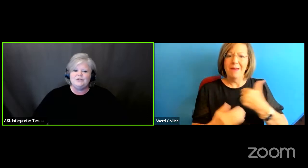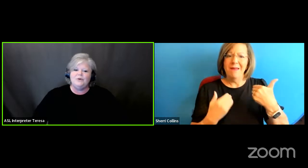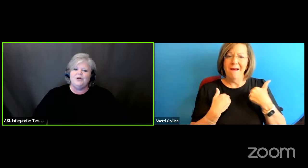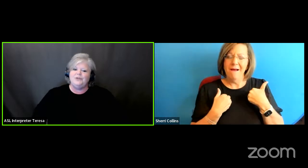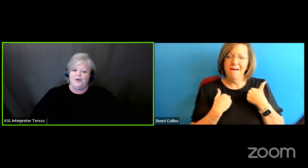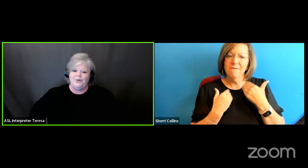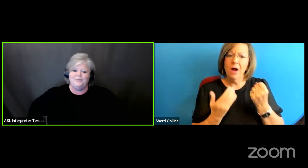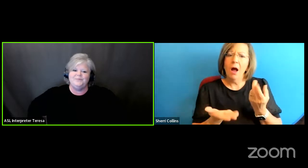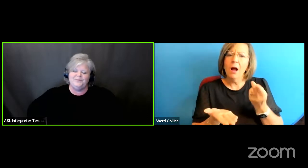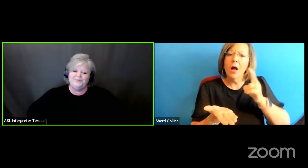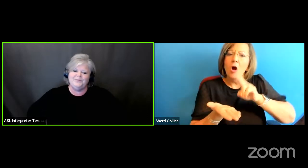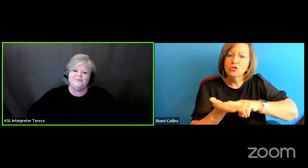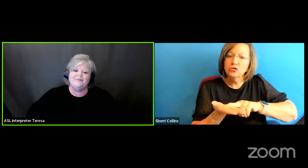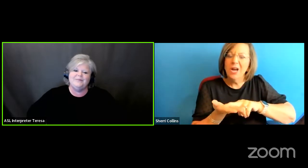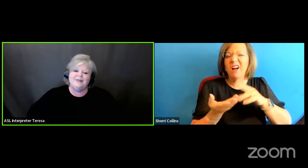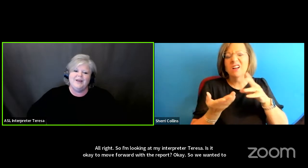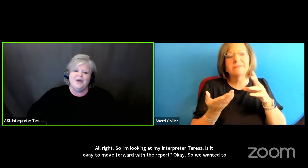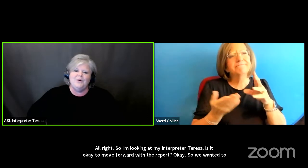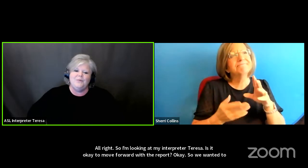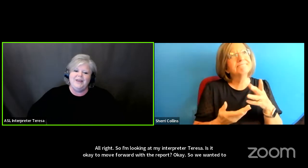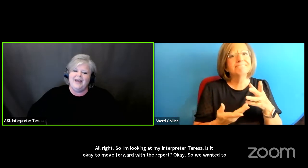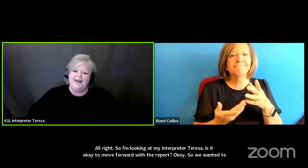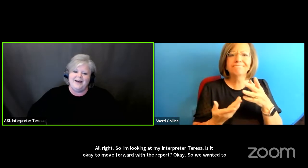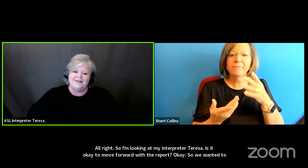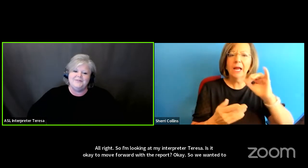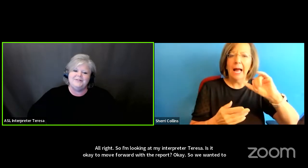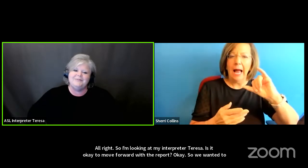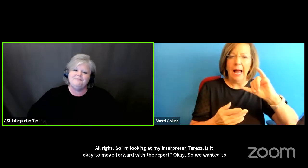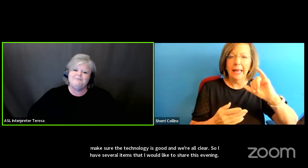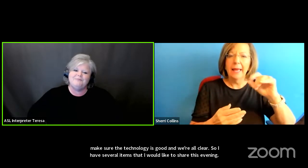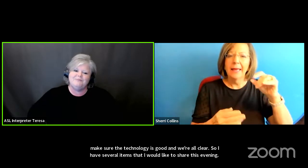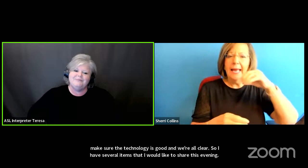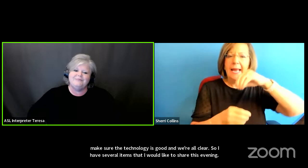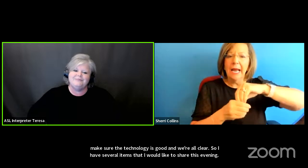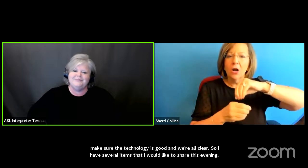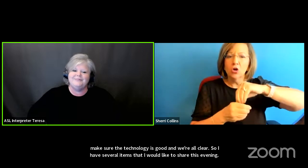So as you all know, we have